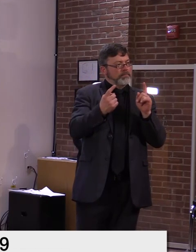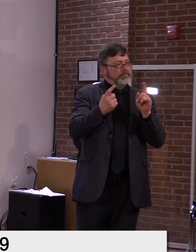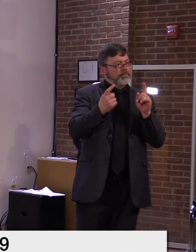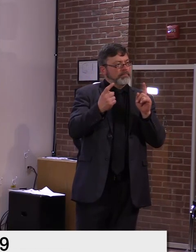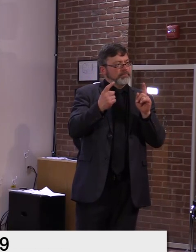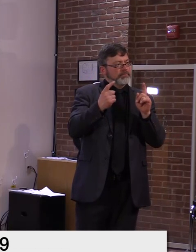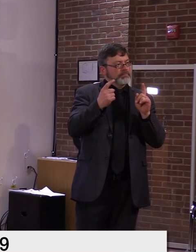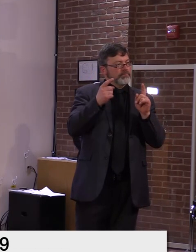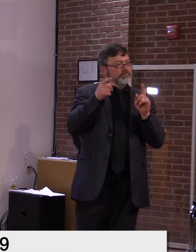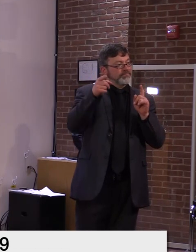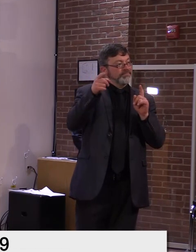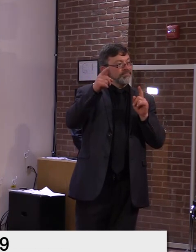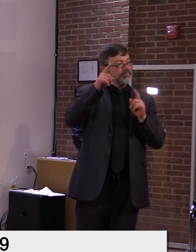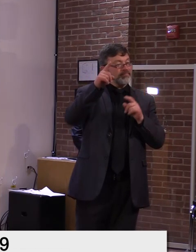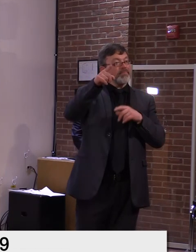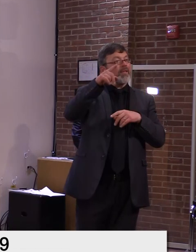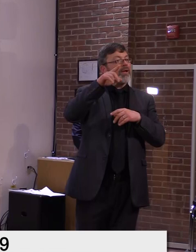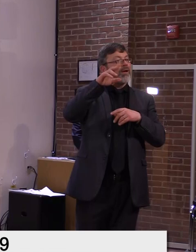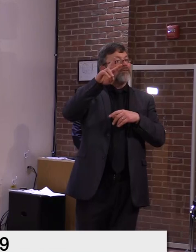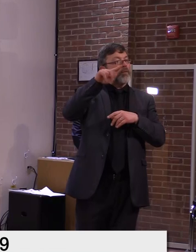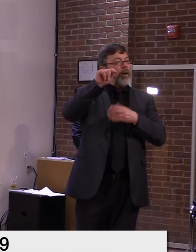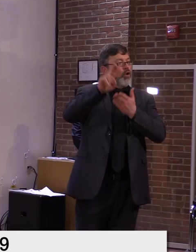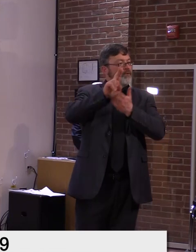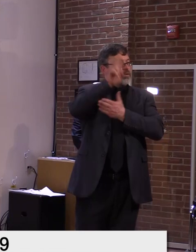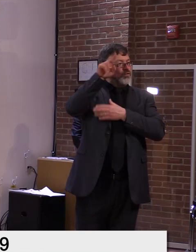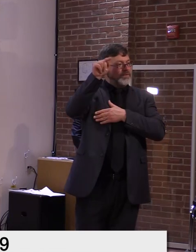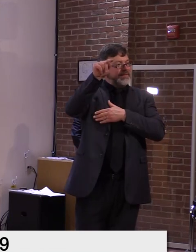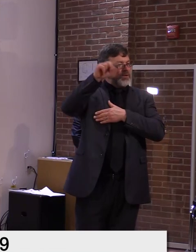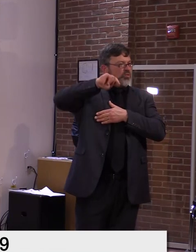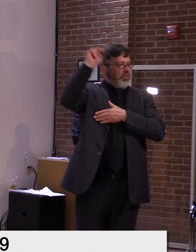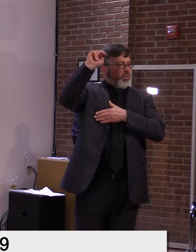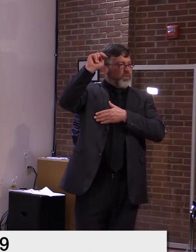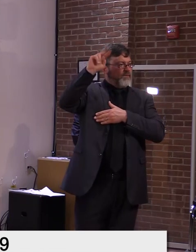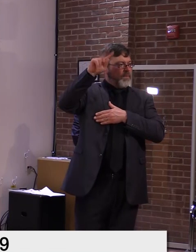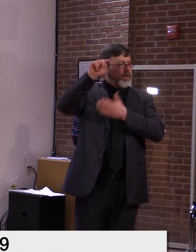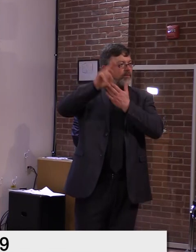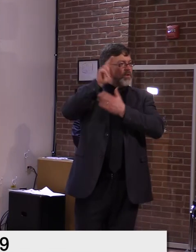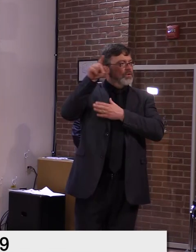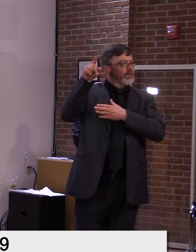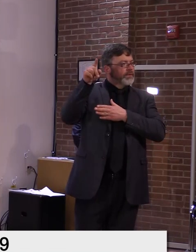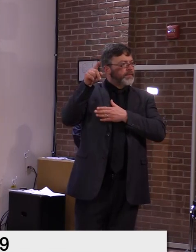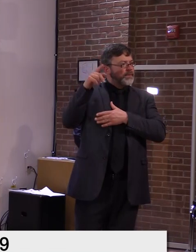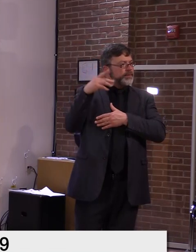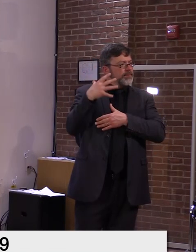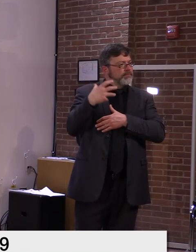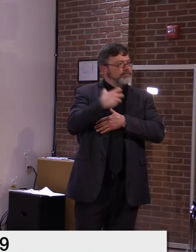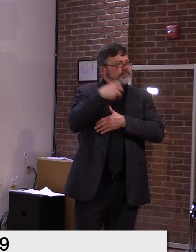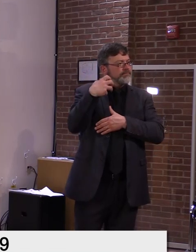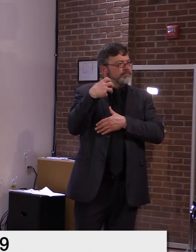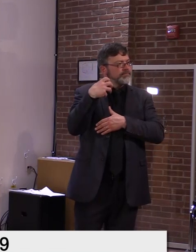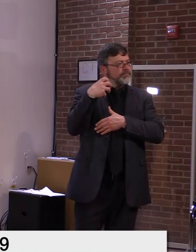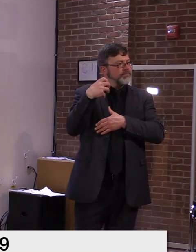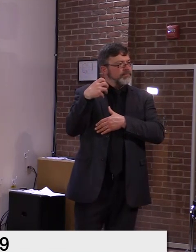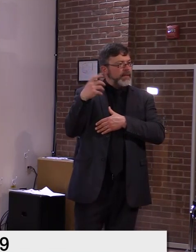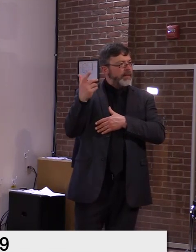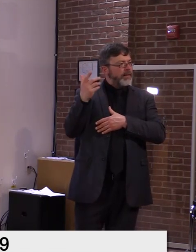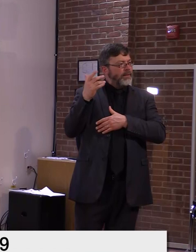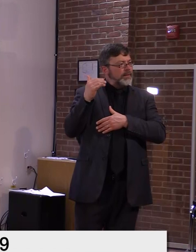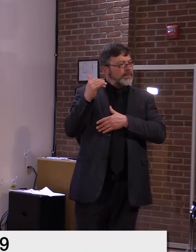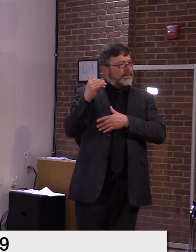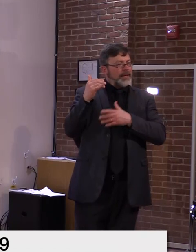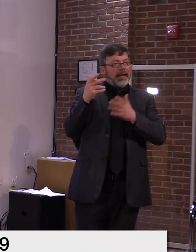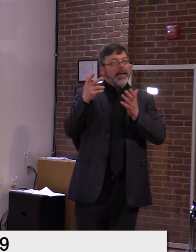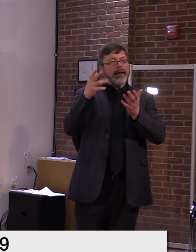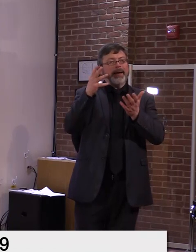because they are still insisting on a virtual graduation when they have shown